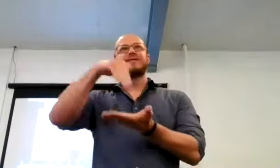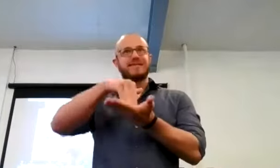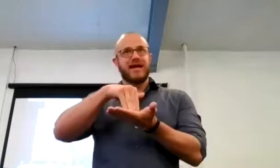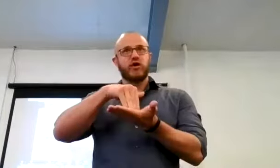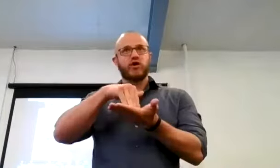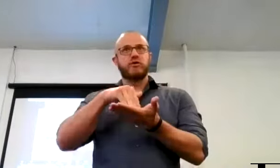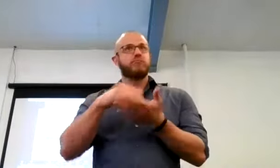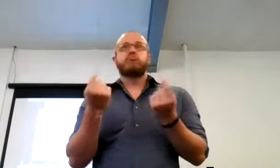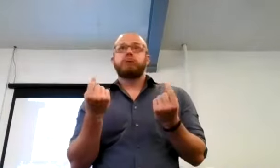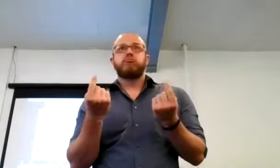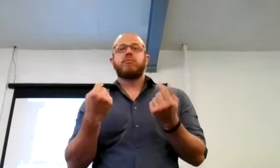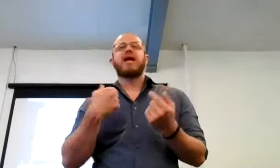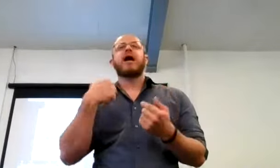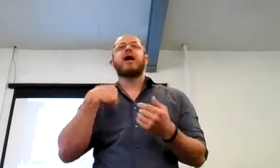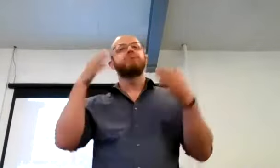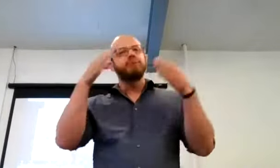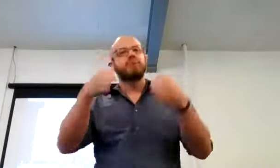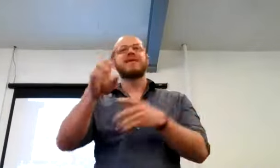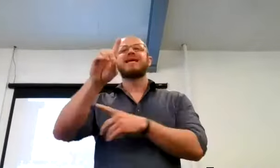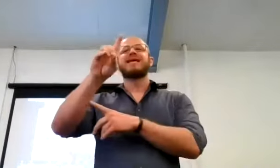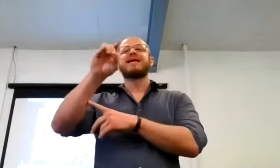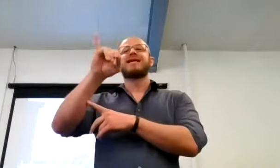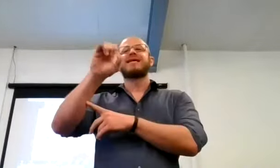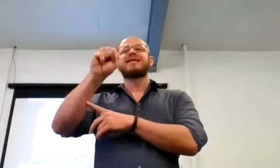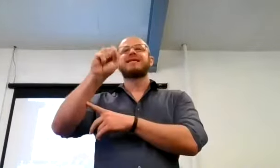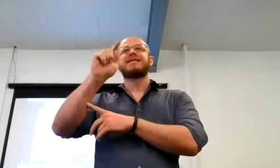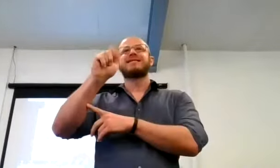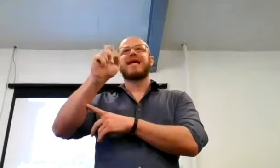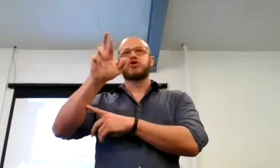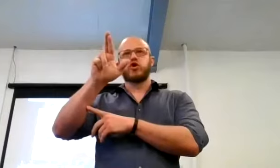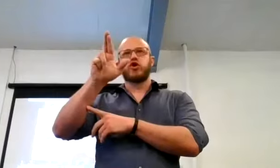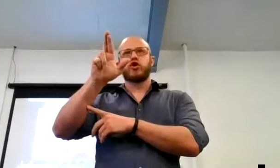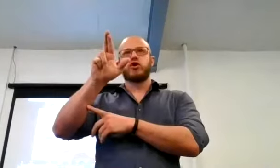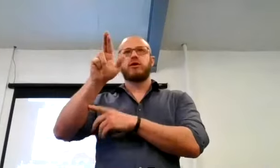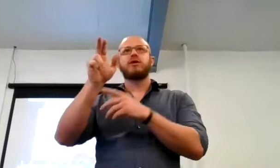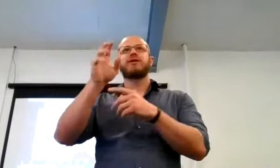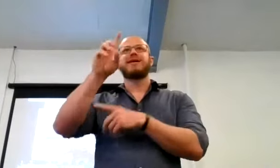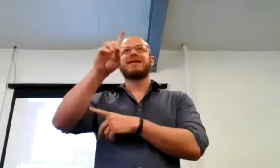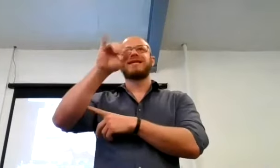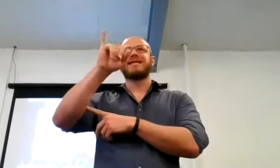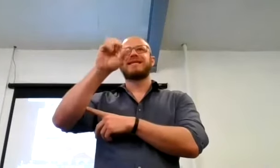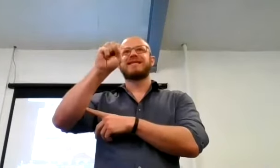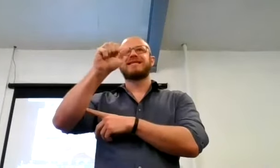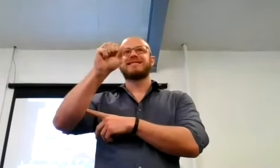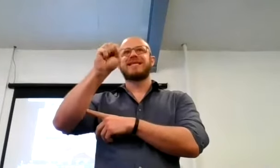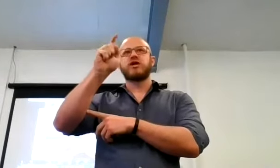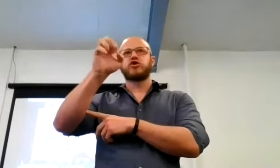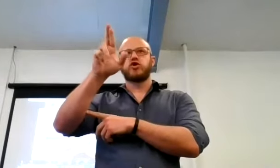Disability Center Resources. And what do I actually do? I am a